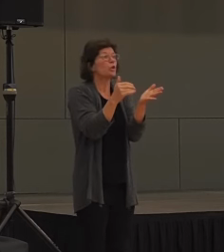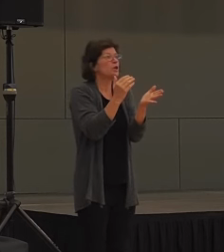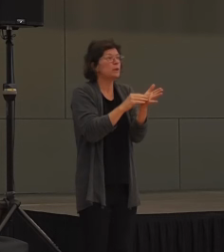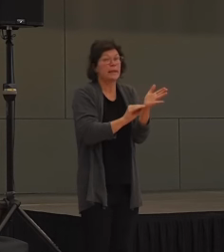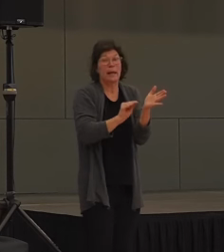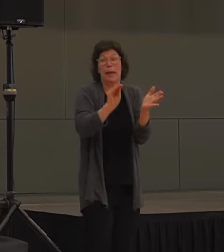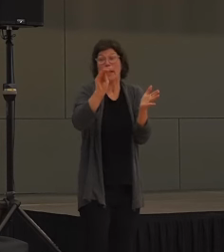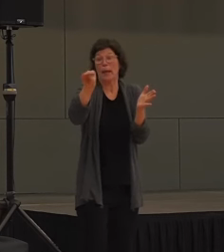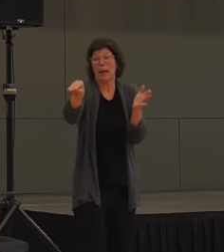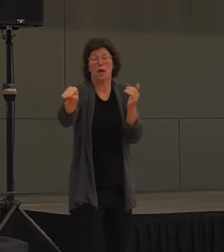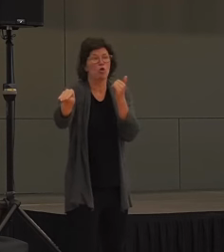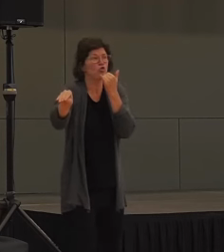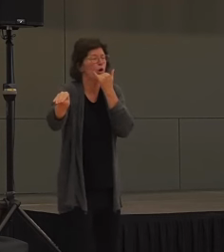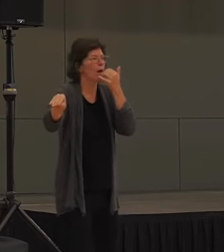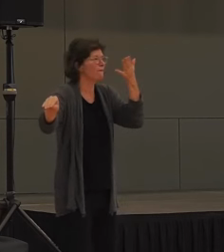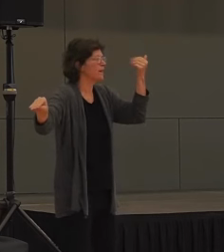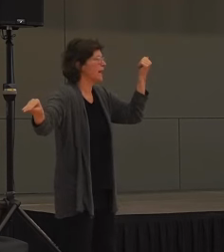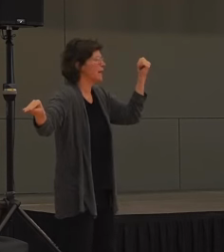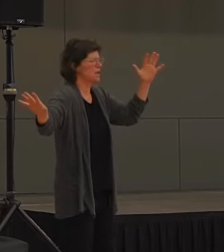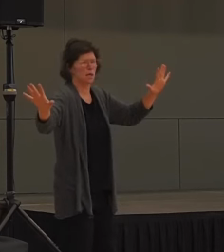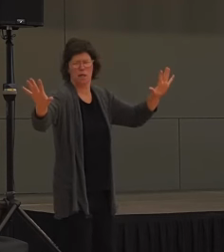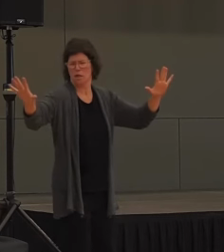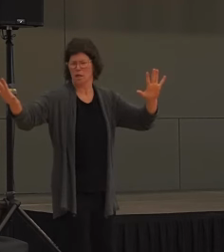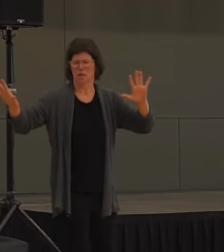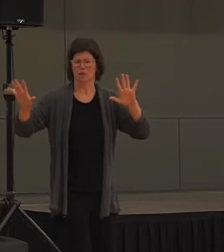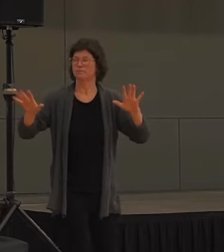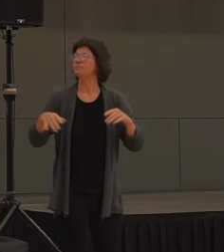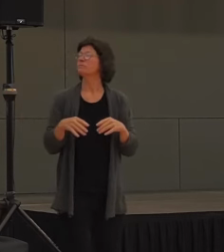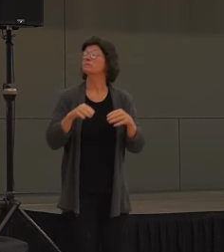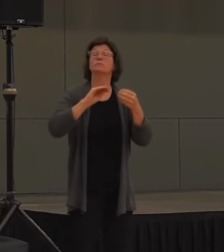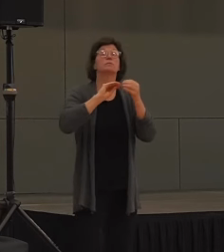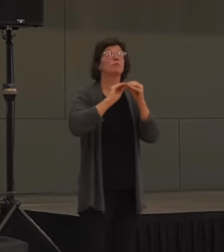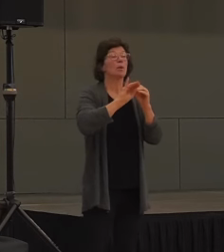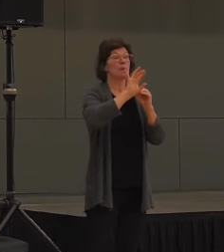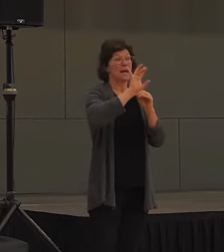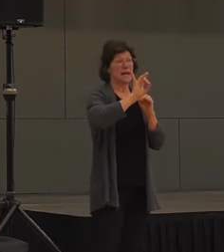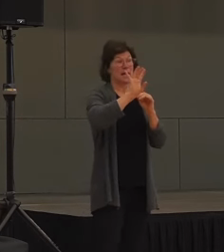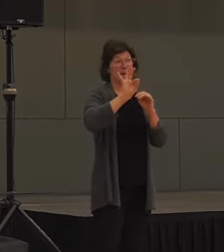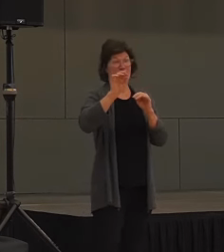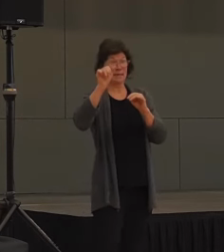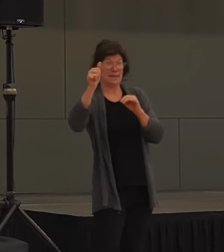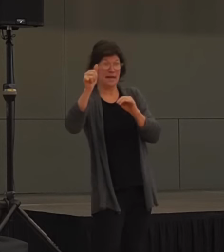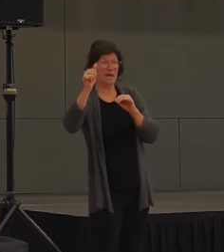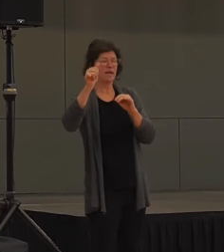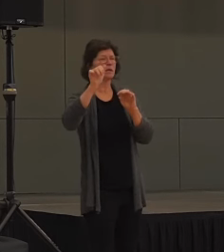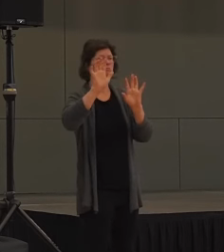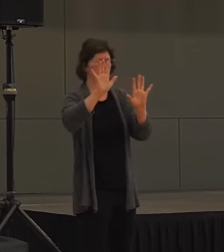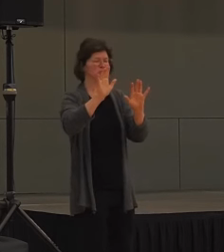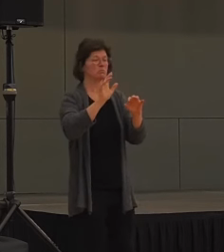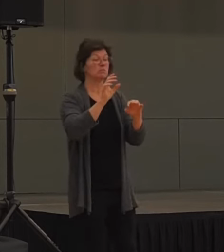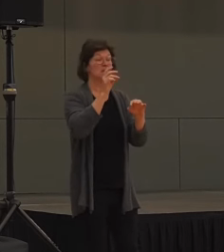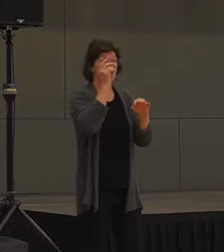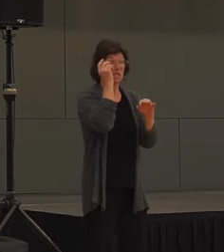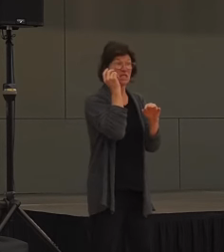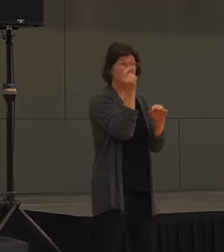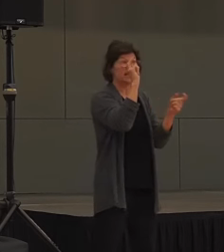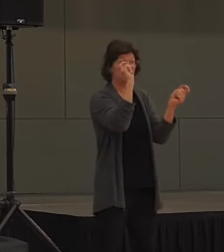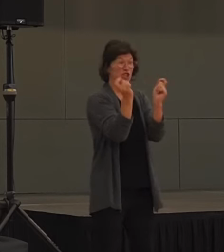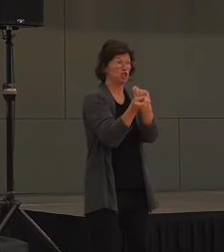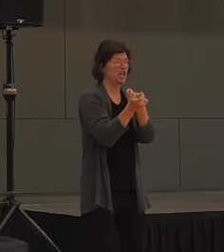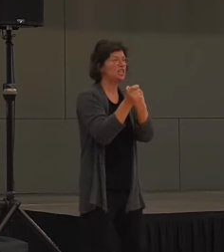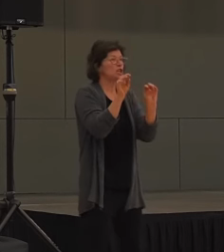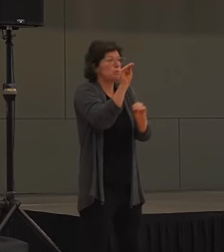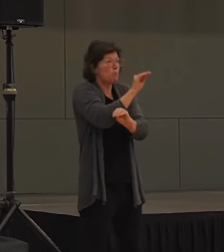on that. And 8, 9, and 10 go together. Sudden changes in mood or behavior, dramatic changes